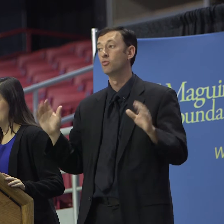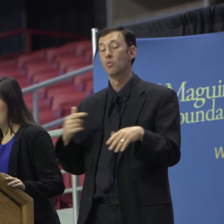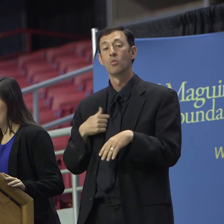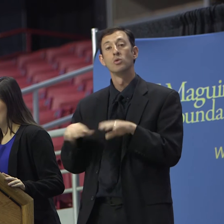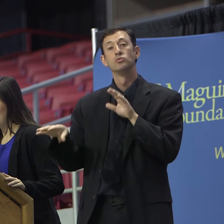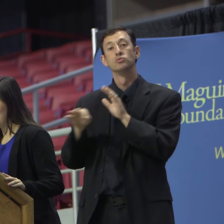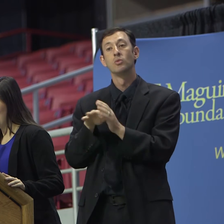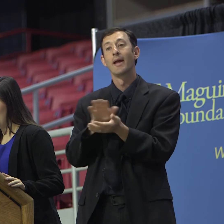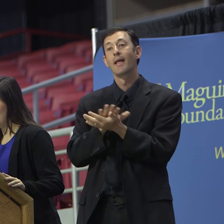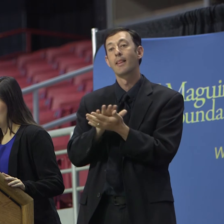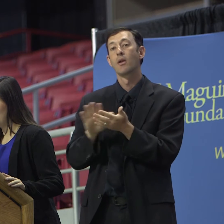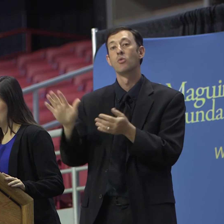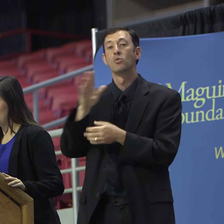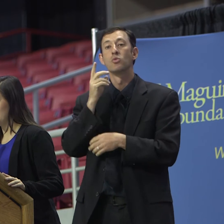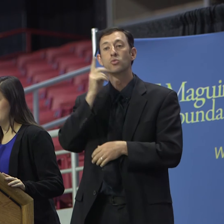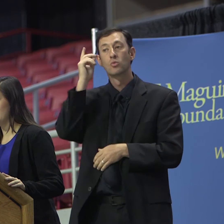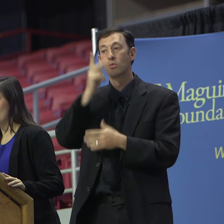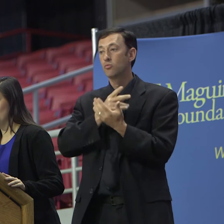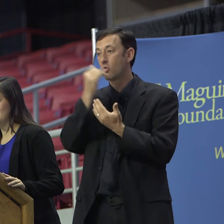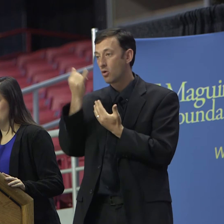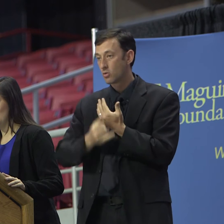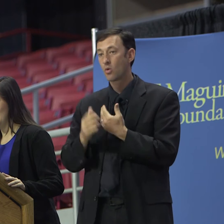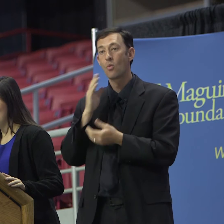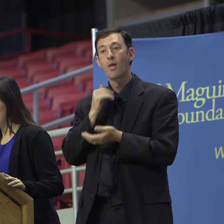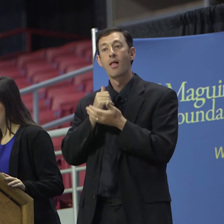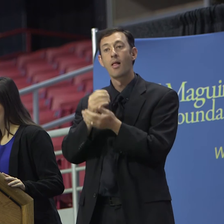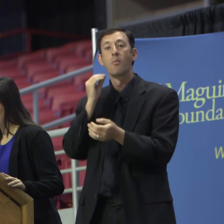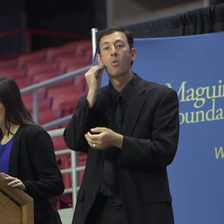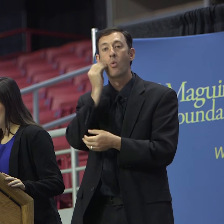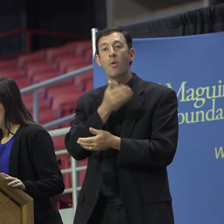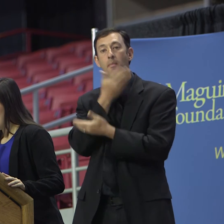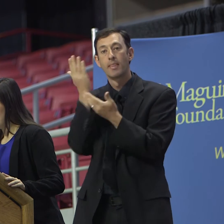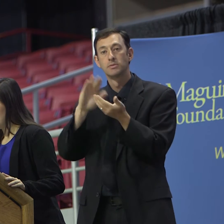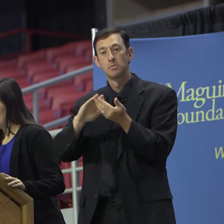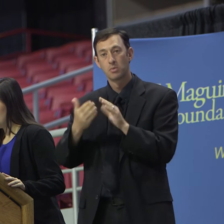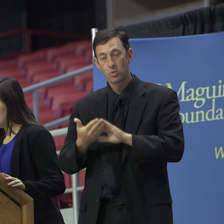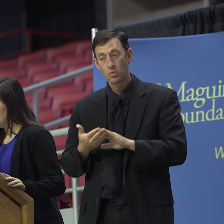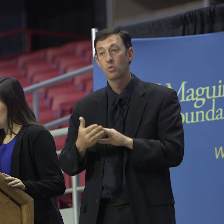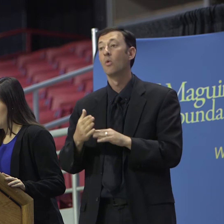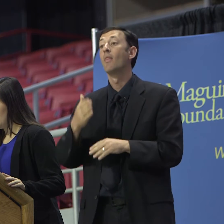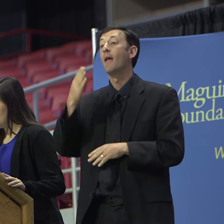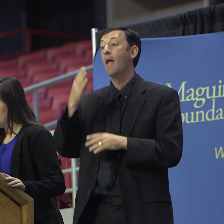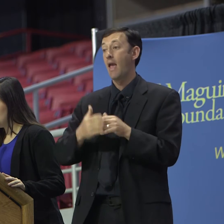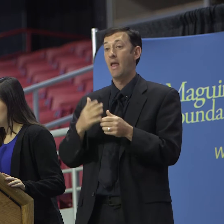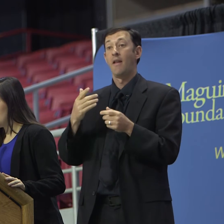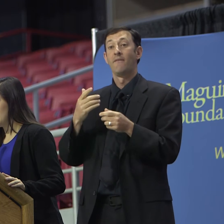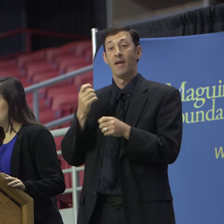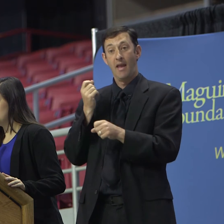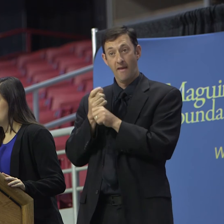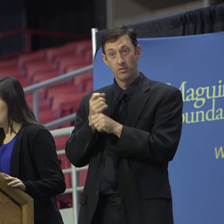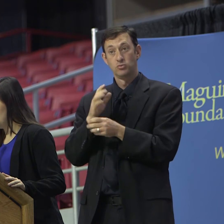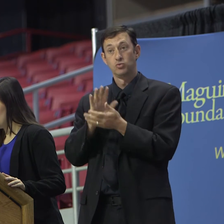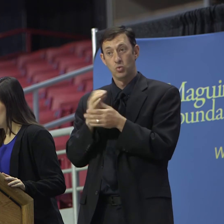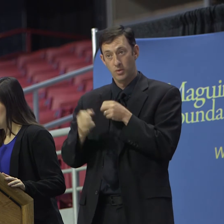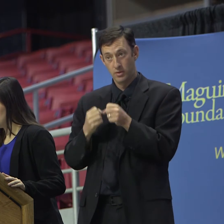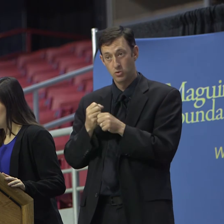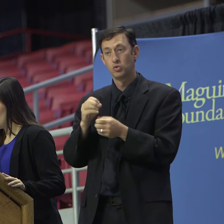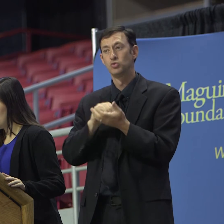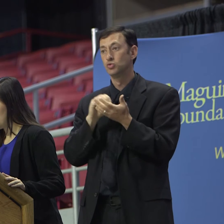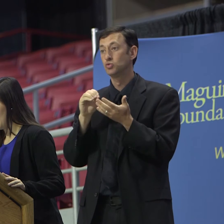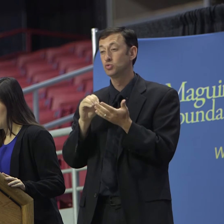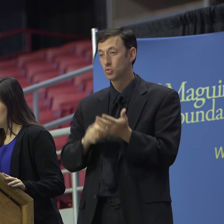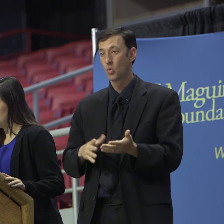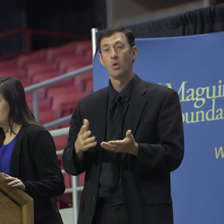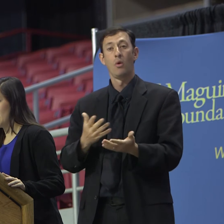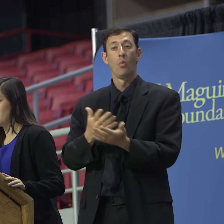our Clean Out Your Dorms project, which would benefit homeless communities. At the end of each school year, students on campus tend to be more wasteful